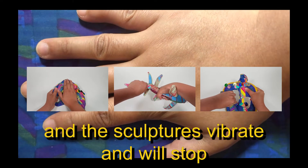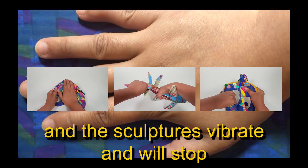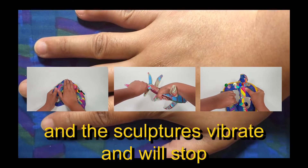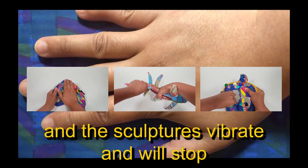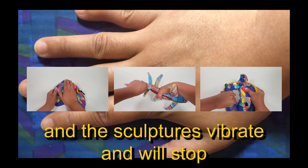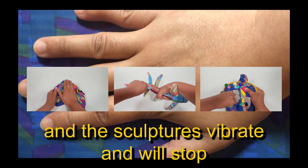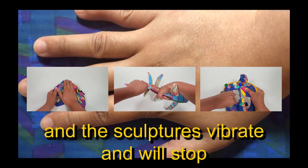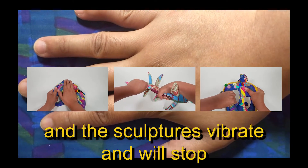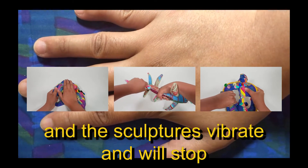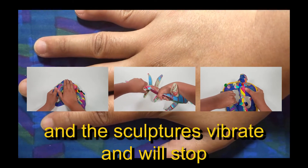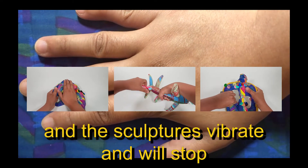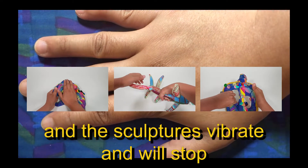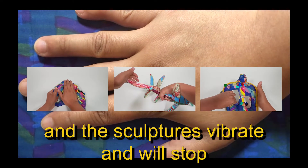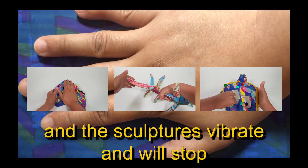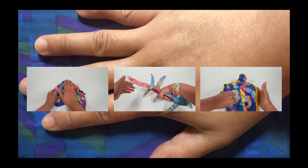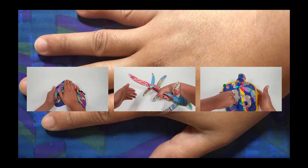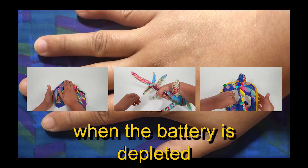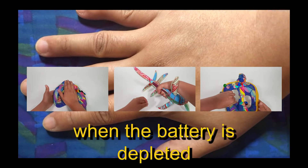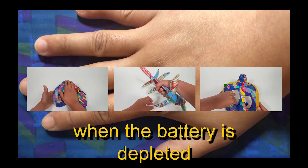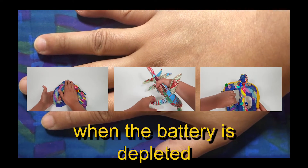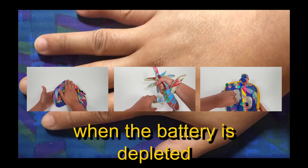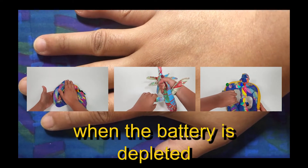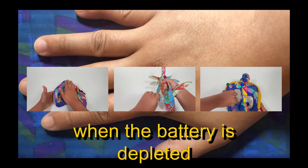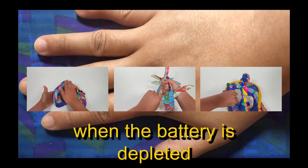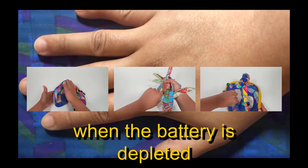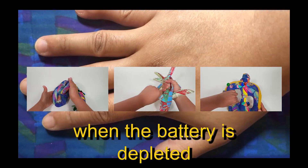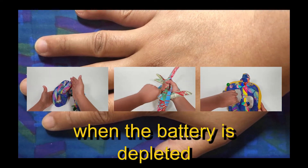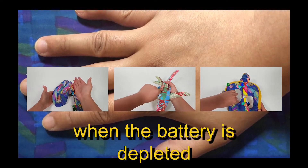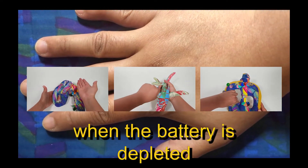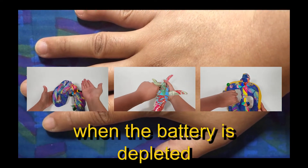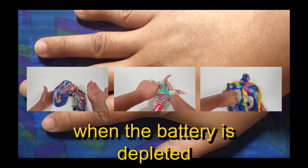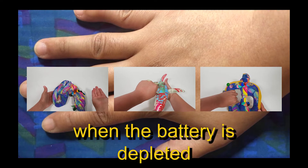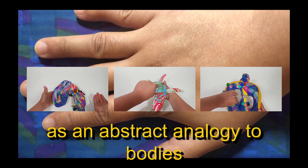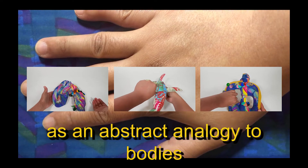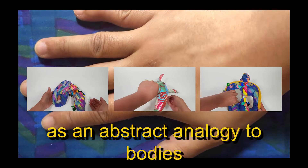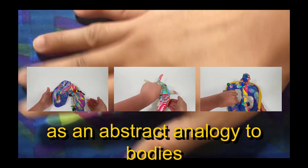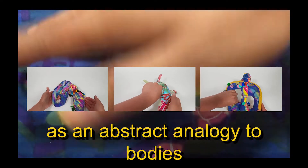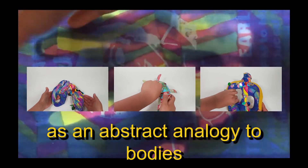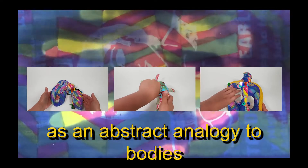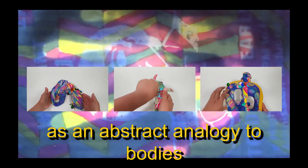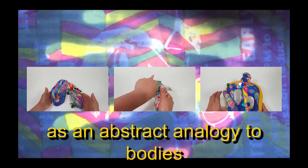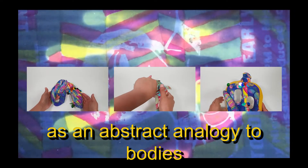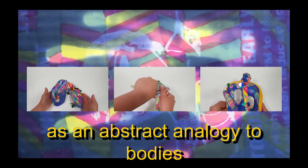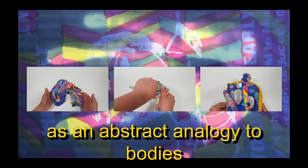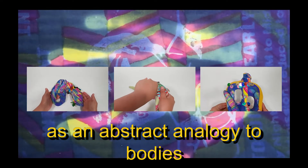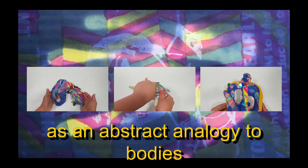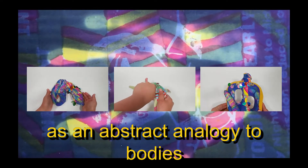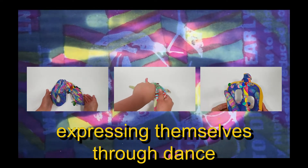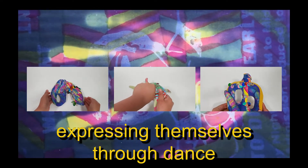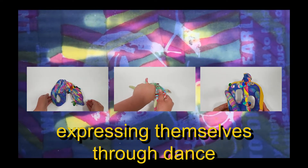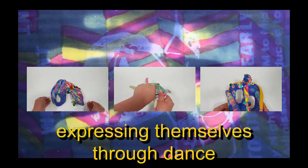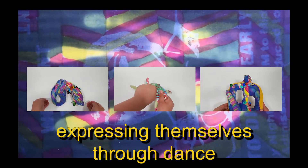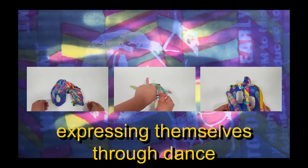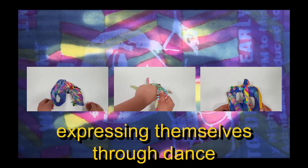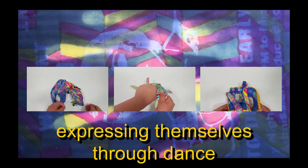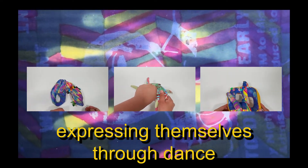sculptures vibrate and will stop when the battery is depleted as an abstract analogy to bodies expressing themselves